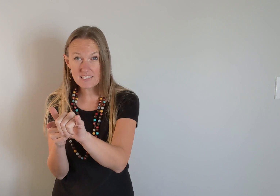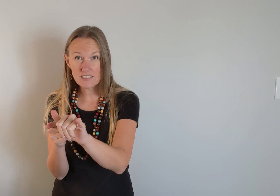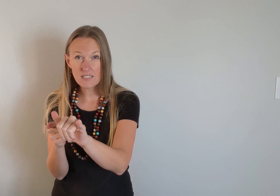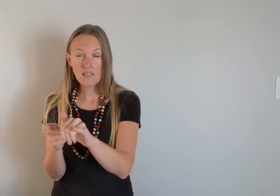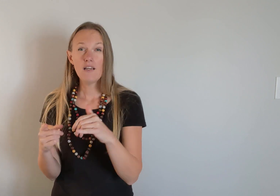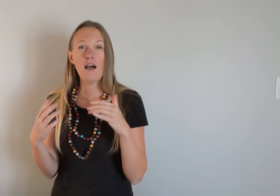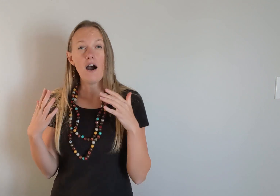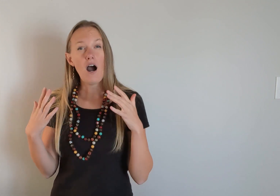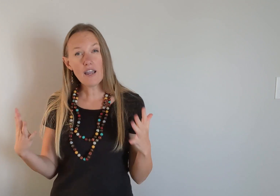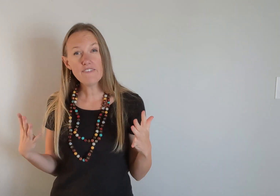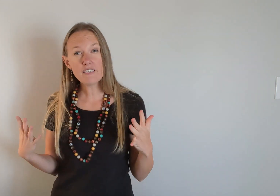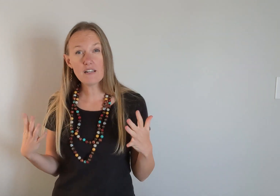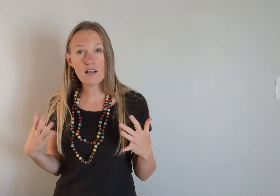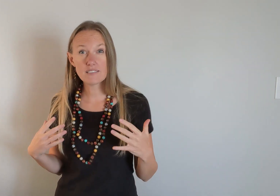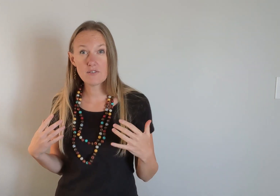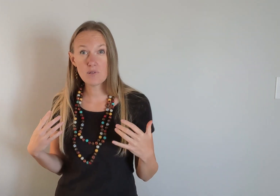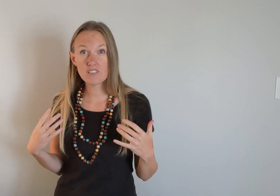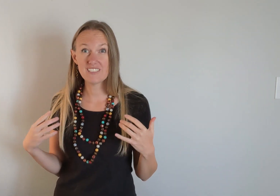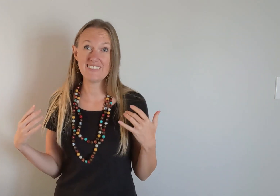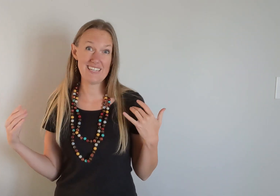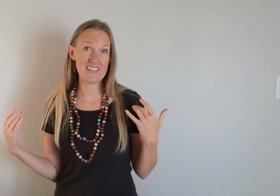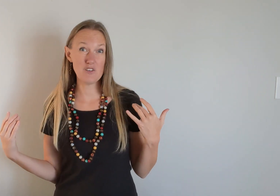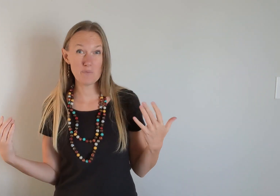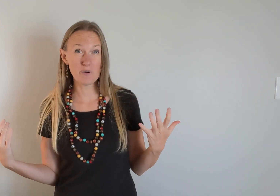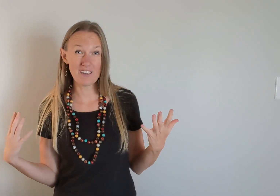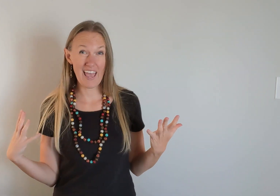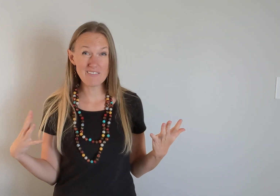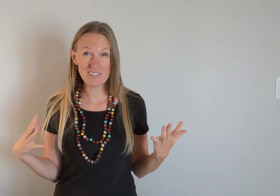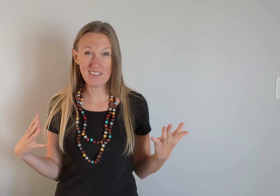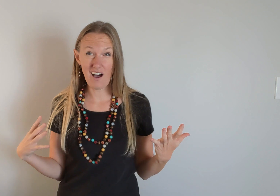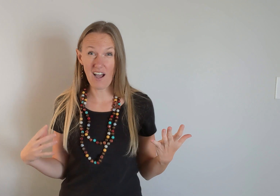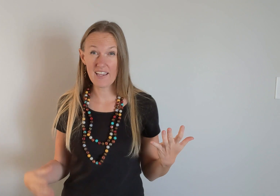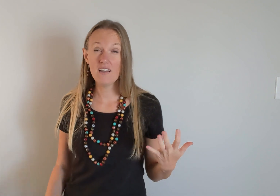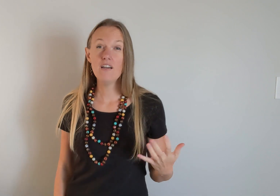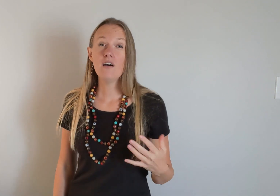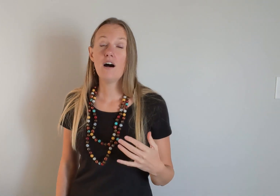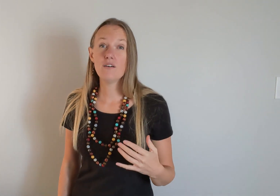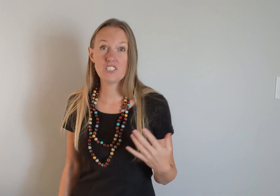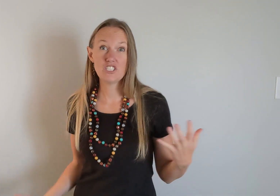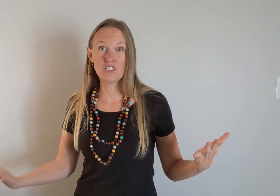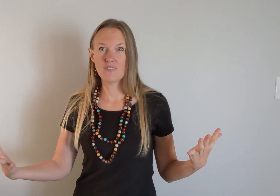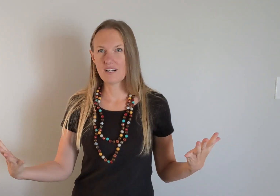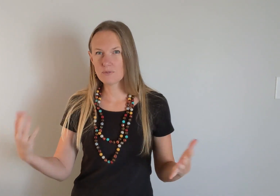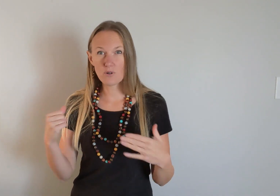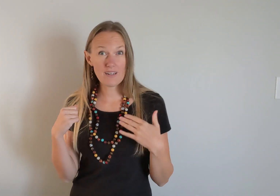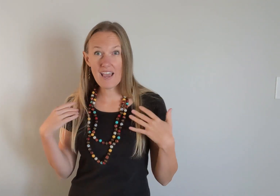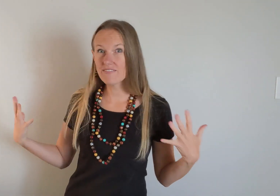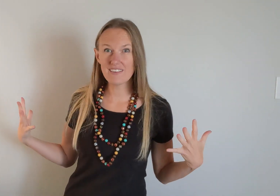this. I find it a lot simpler just to say that you've broken every lie. Which is true. God has broken every